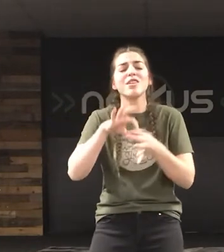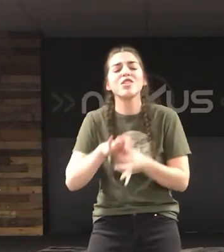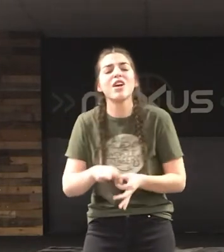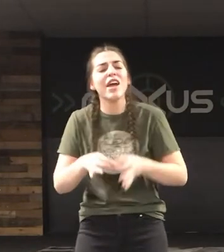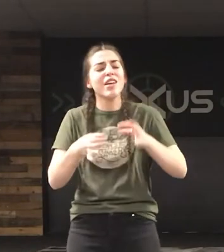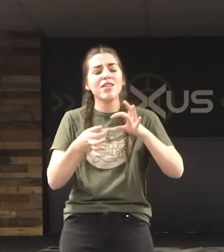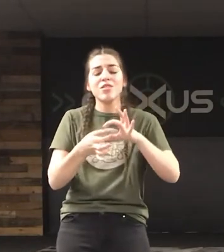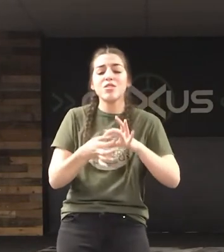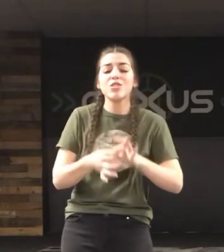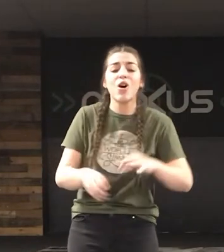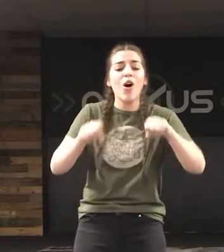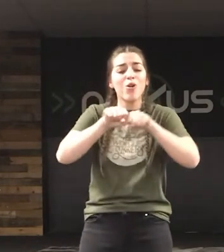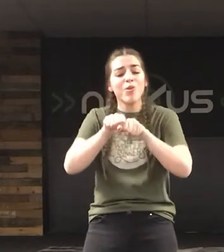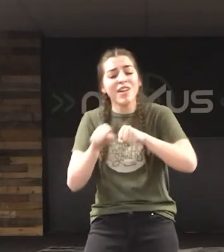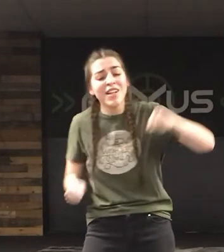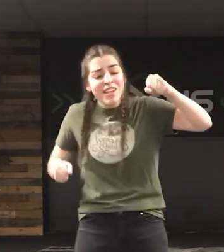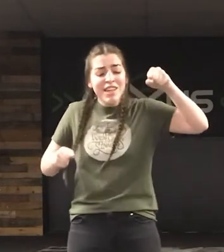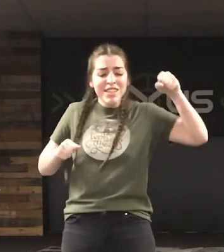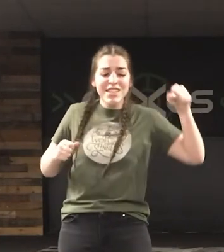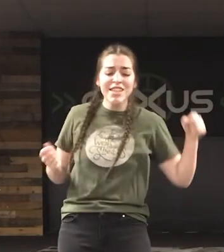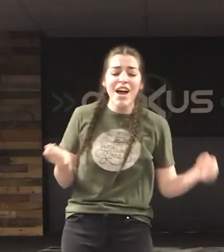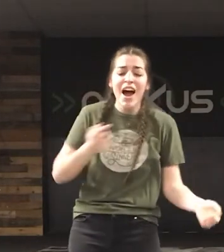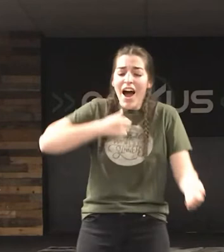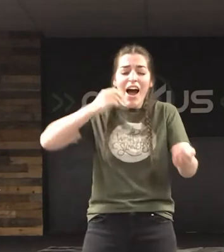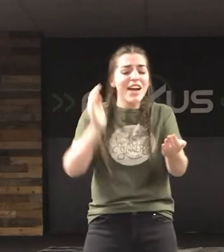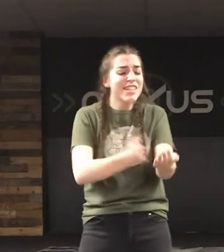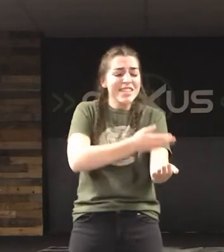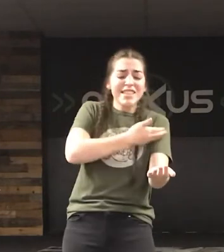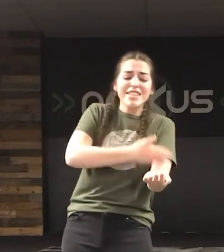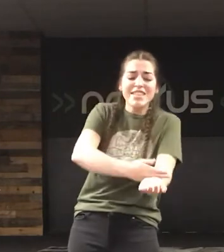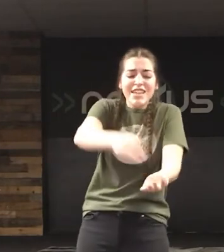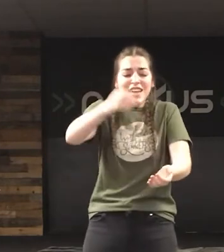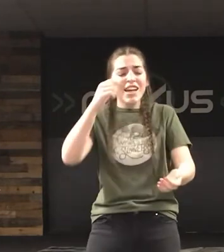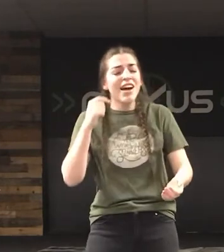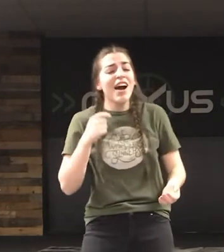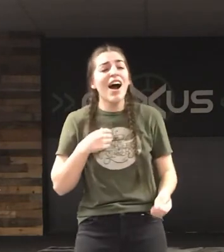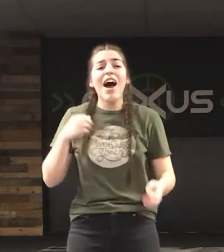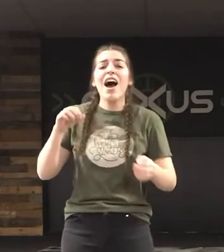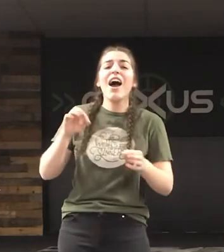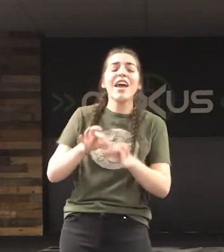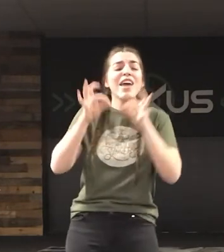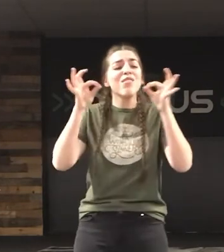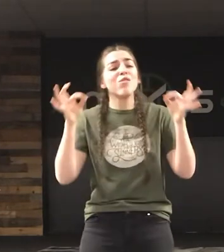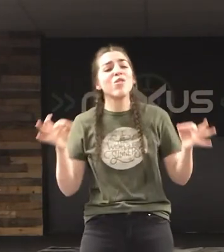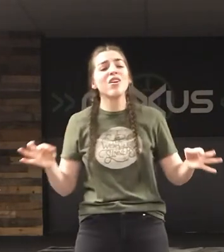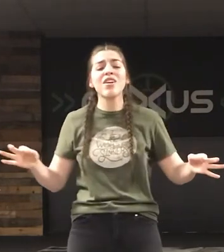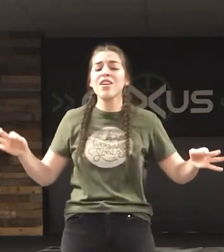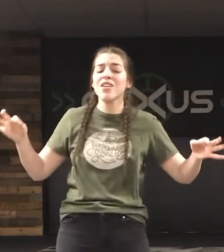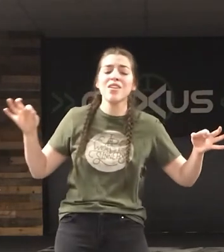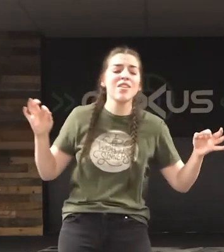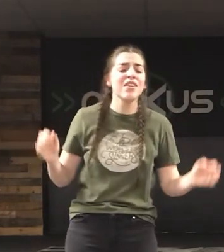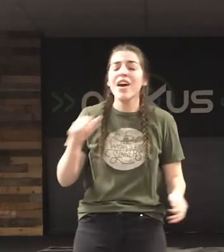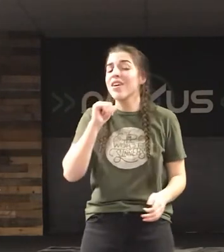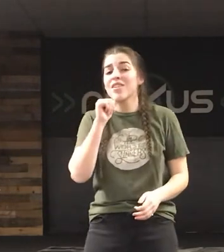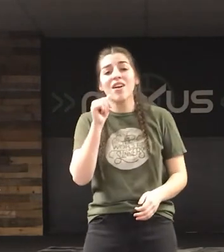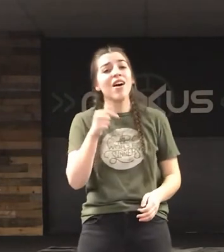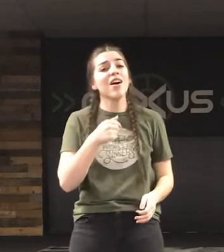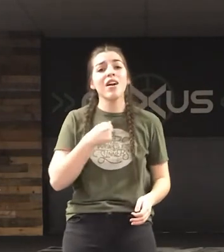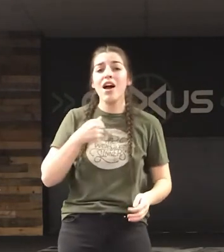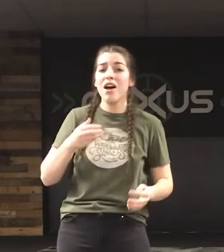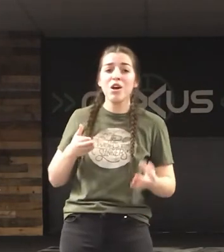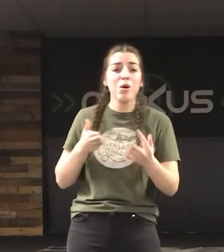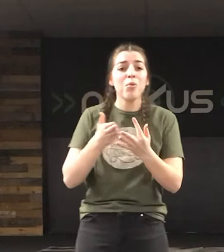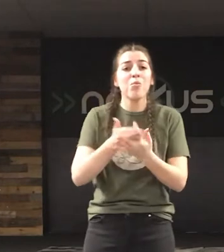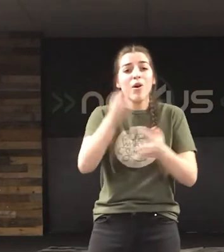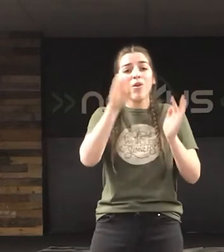Oh, the chains are released, I can sing, I am free, yet